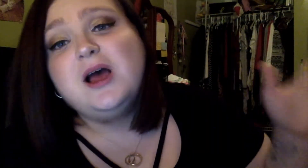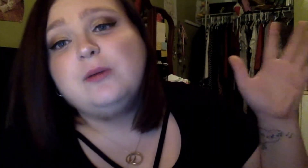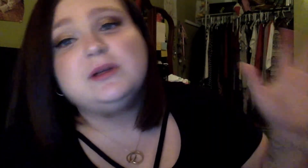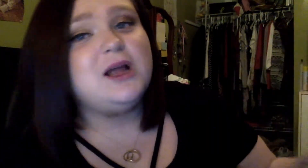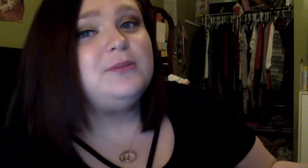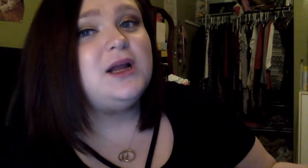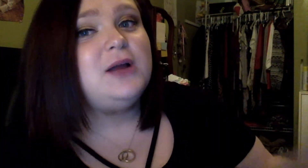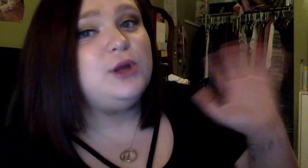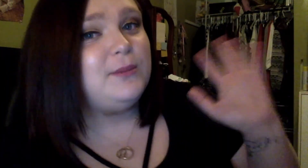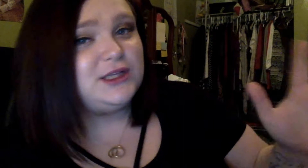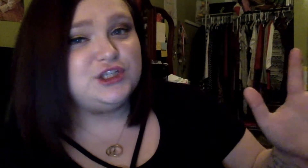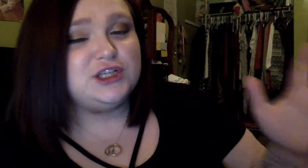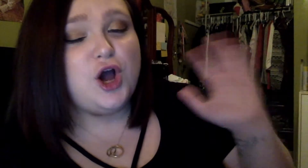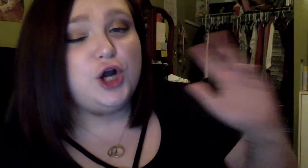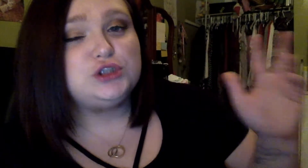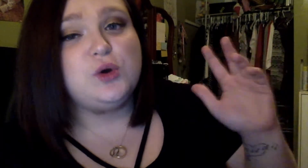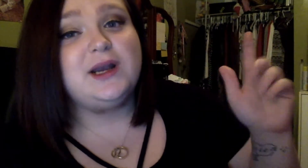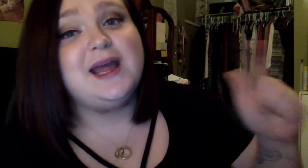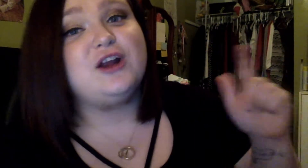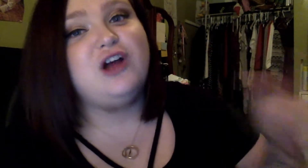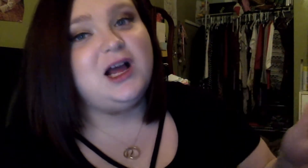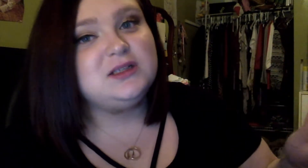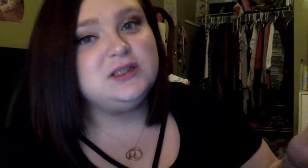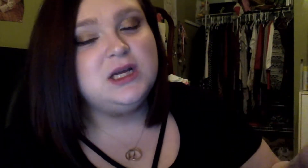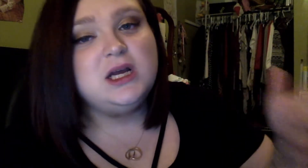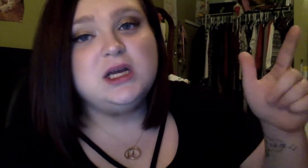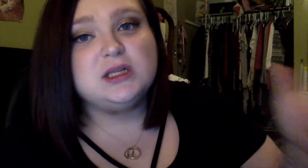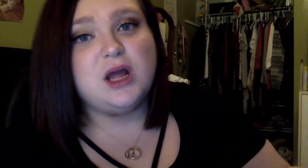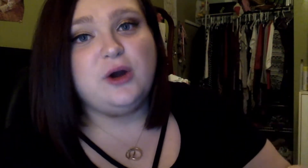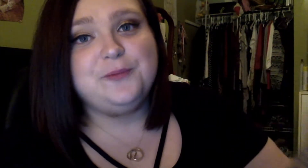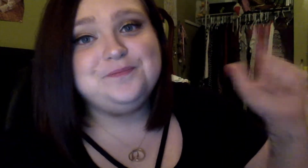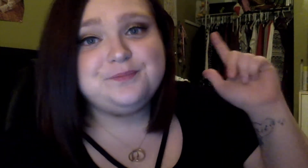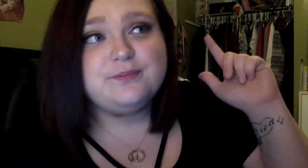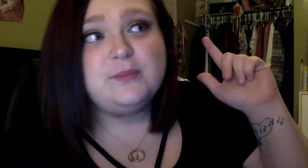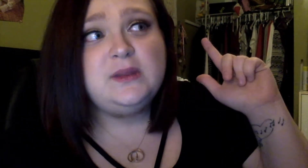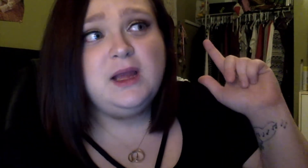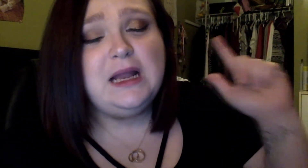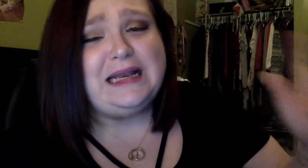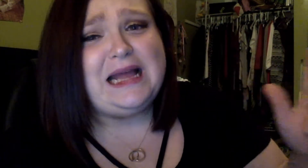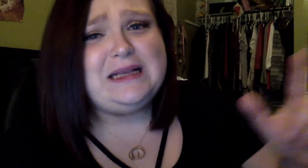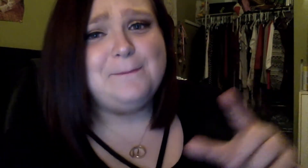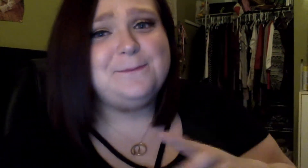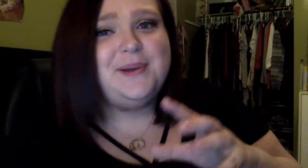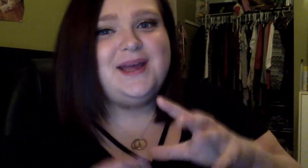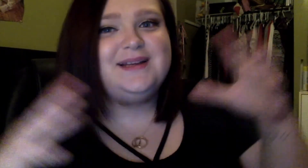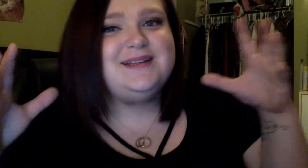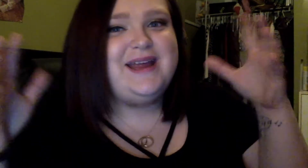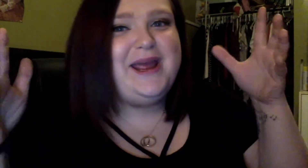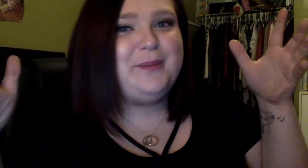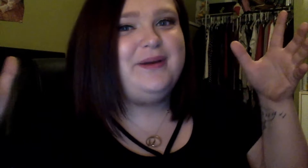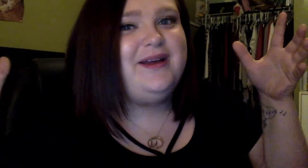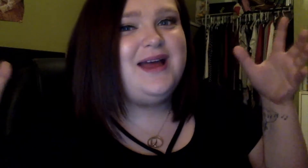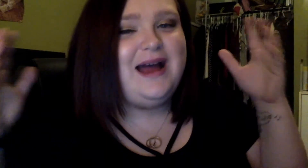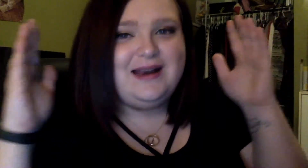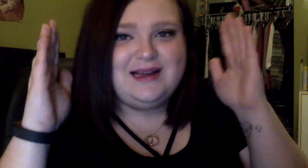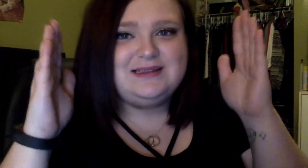but sometimes your messages aren't going to get across. So that's a big tip I like